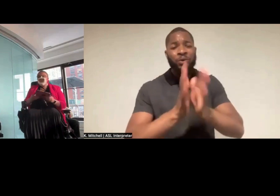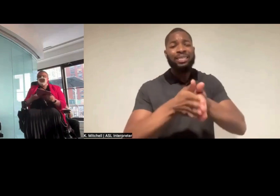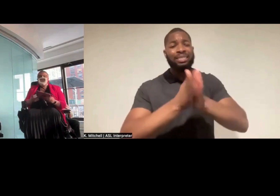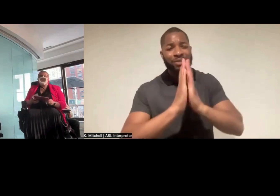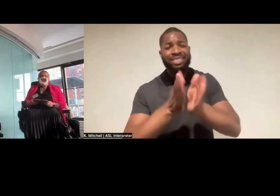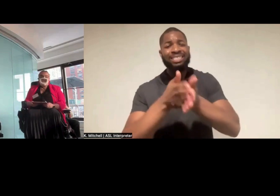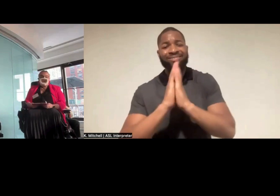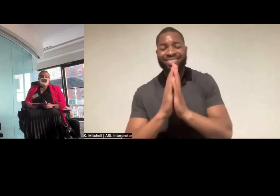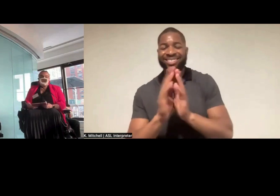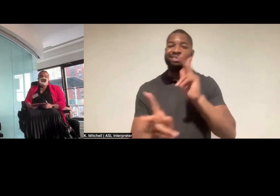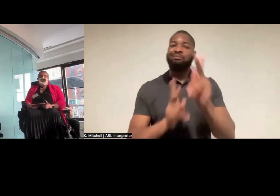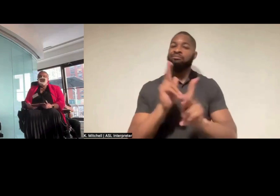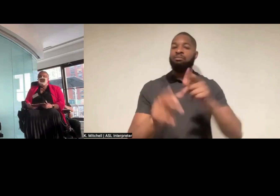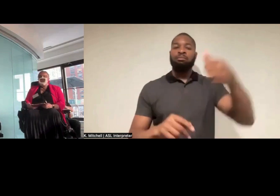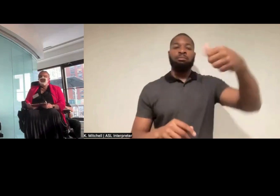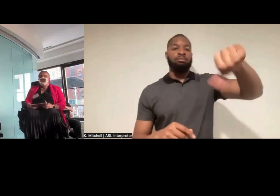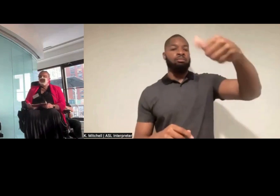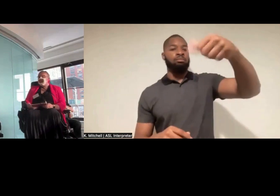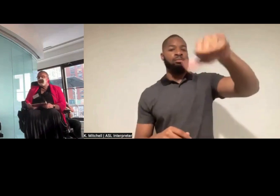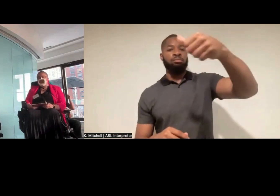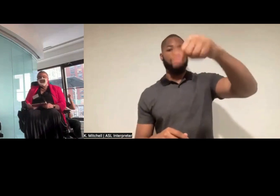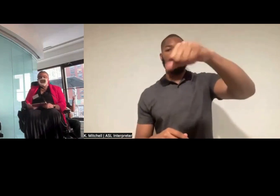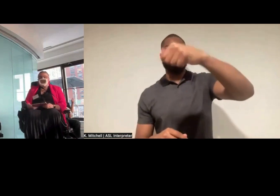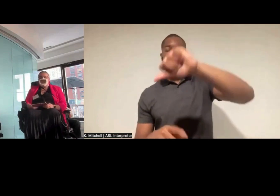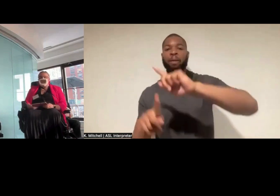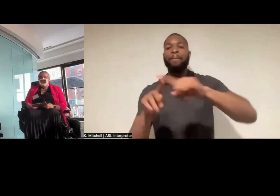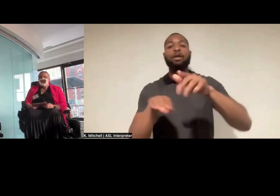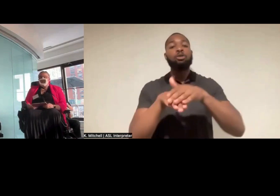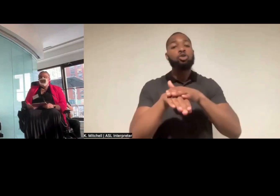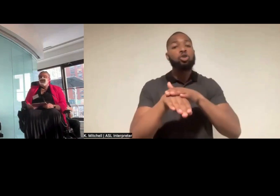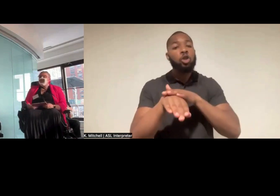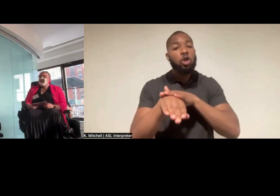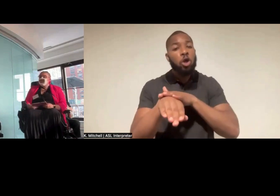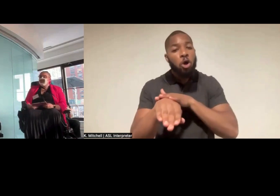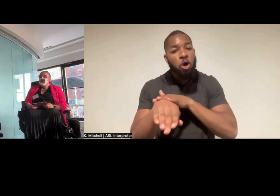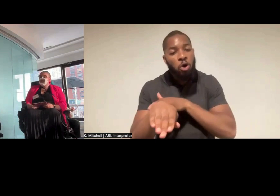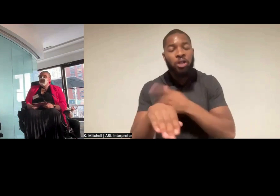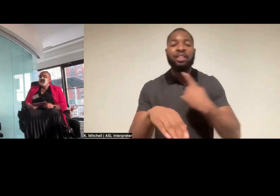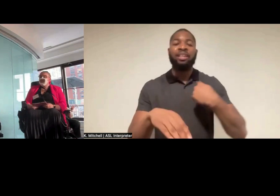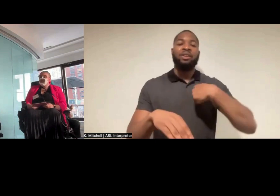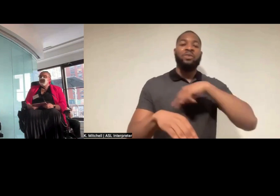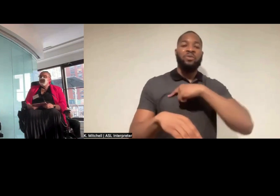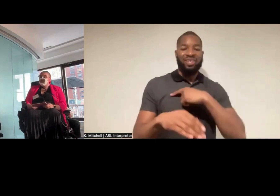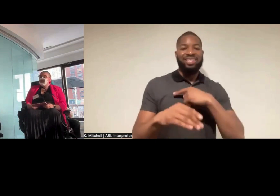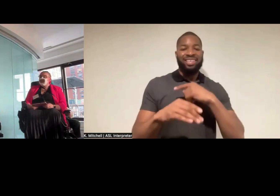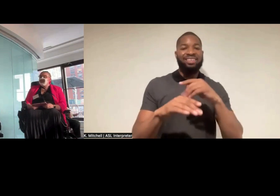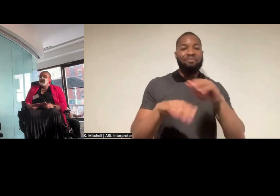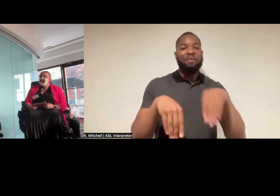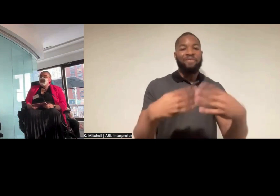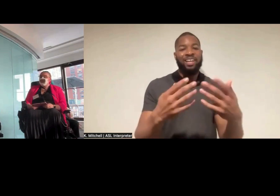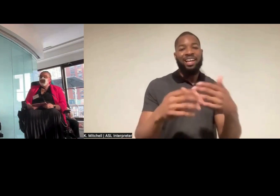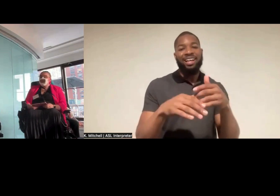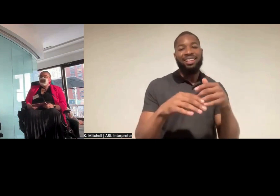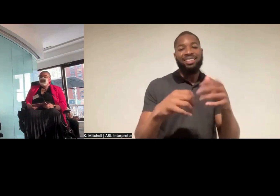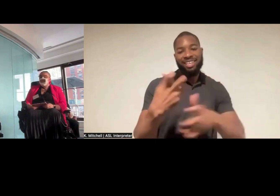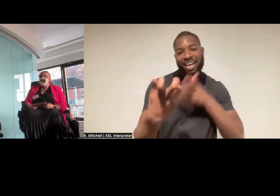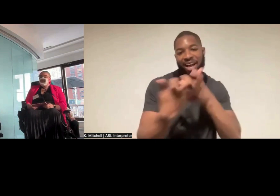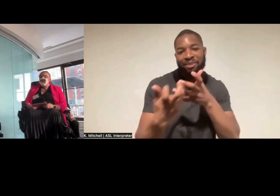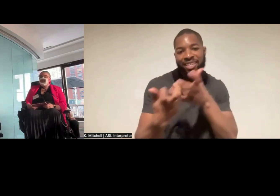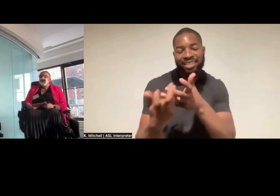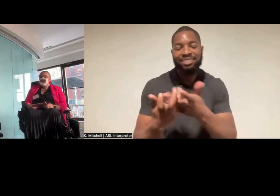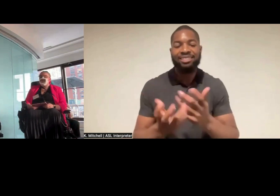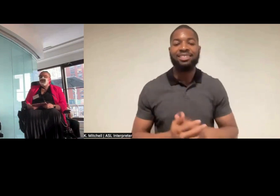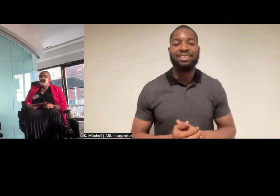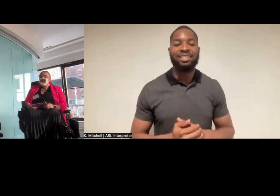it magically became possible at universities across the country. And so I think that goes towards this idea of disability justice as well. It's like, Yeah.